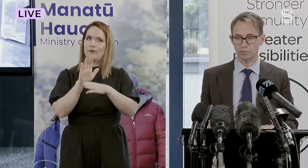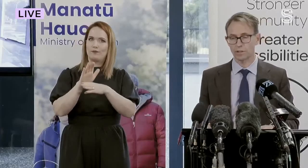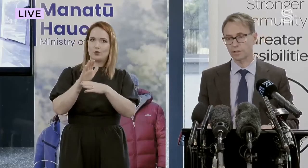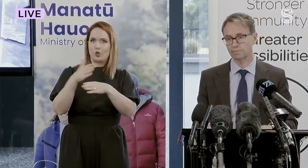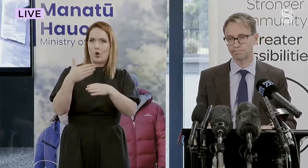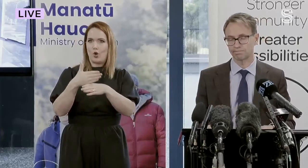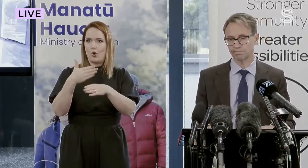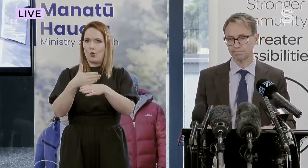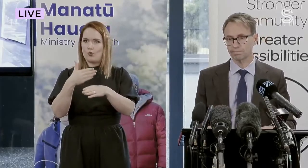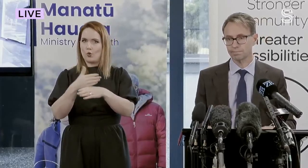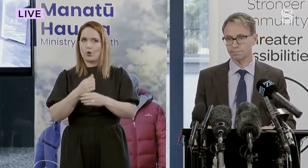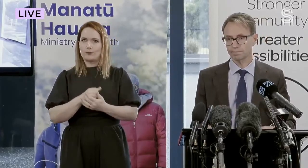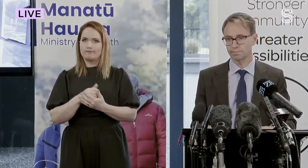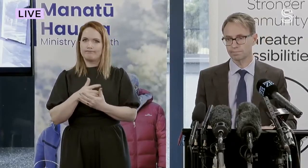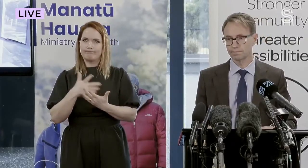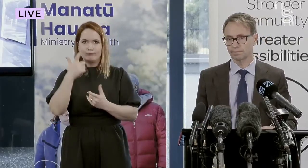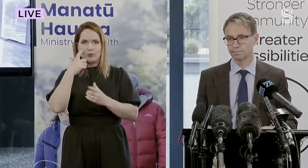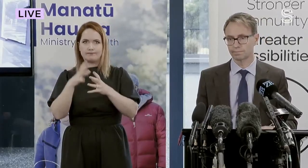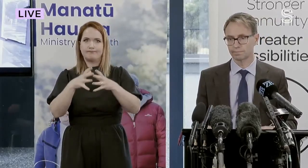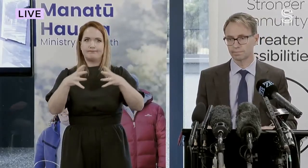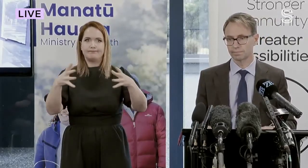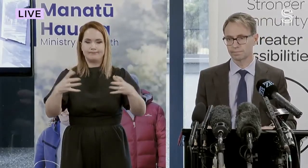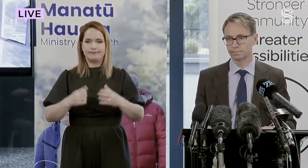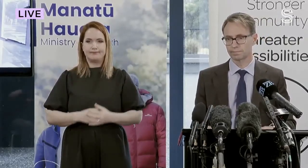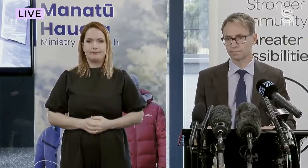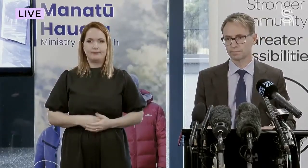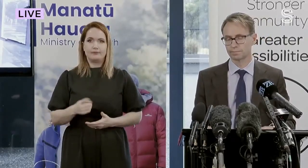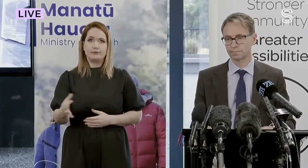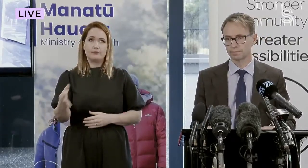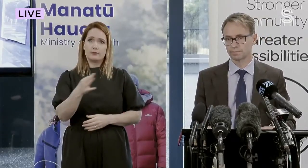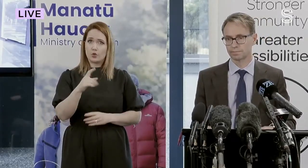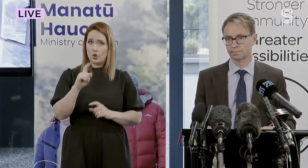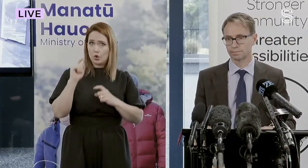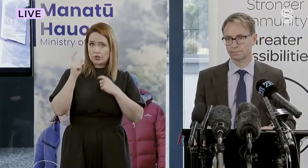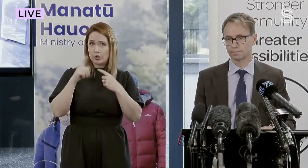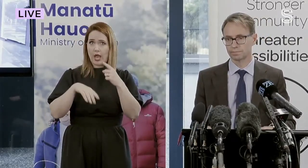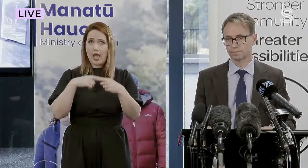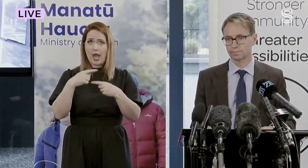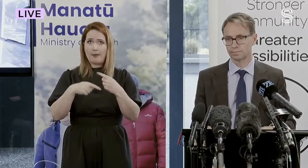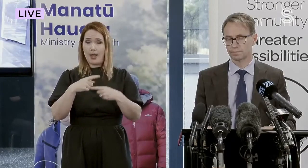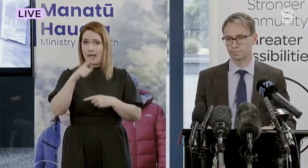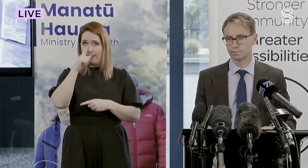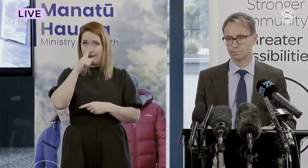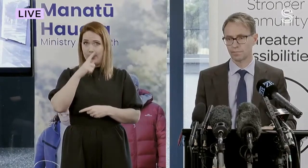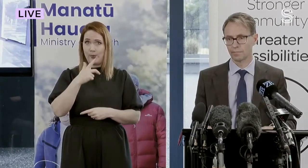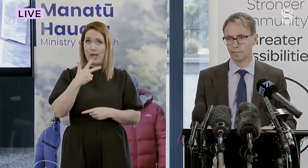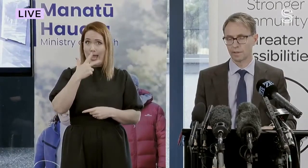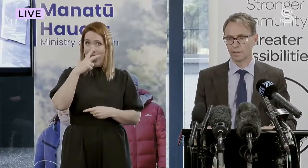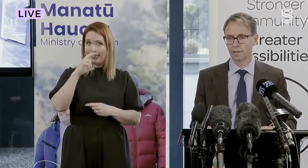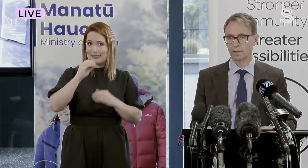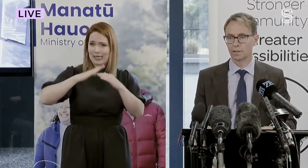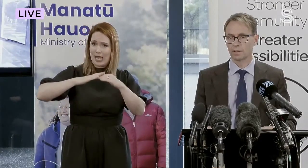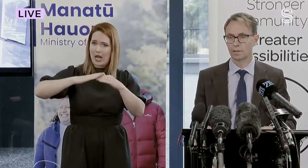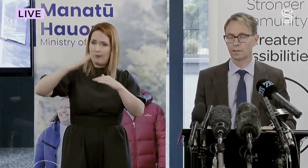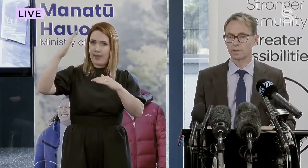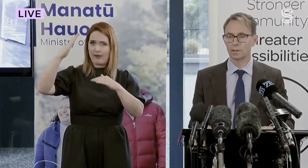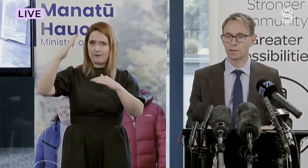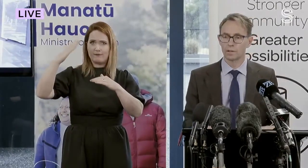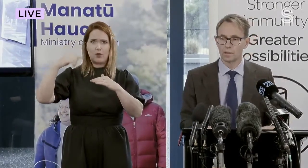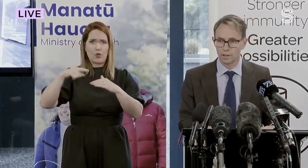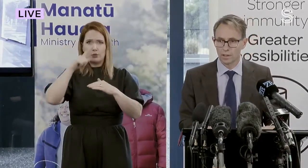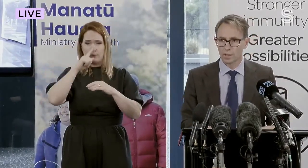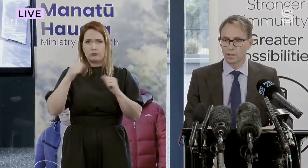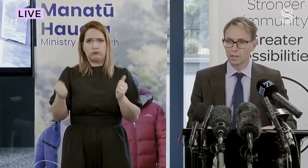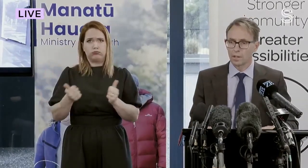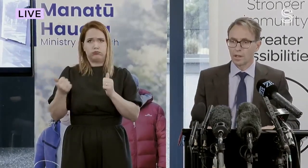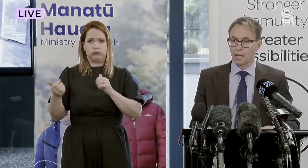question. How concerned are you about the level of deaths in 80 plus people with COVID? It seems to have been quite a spike in